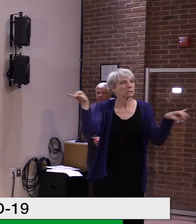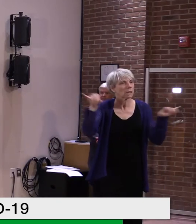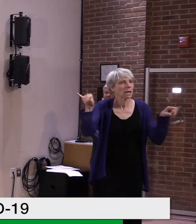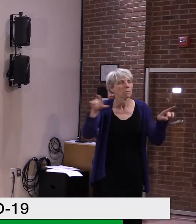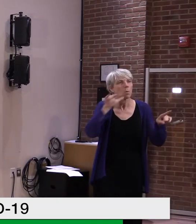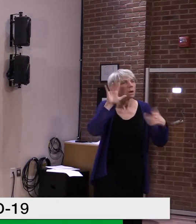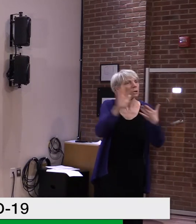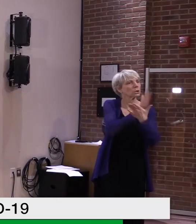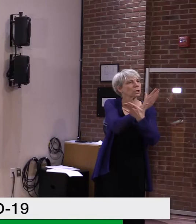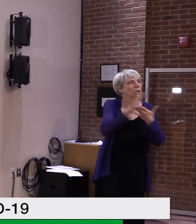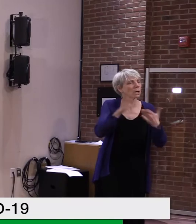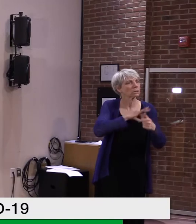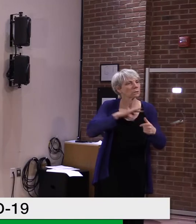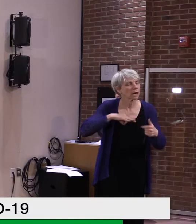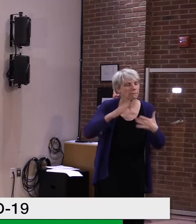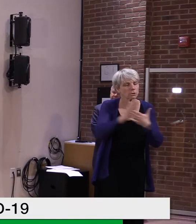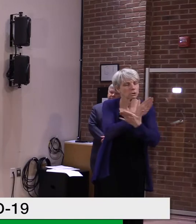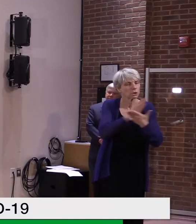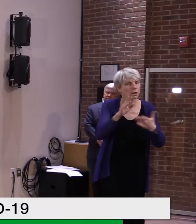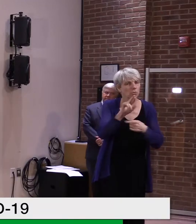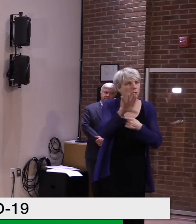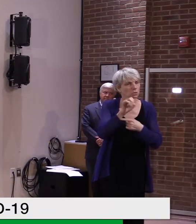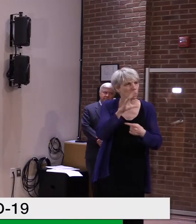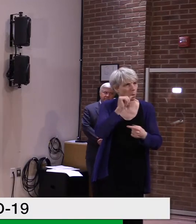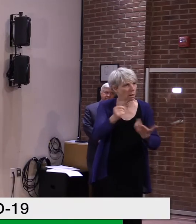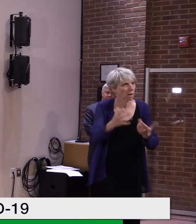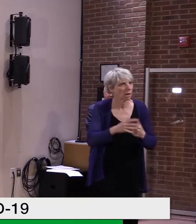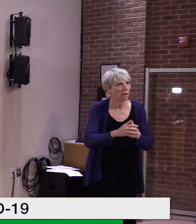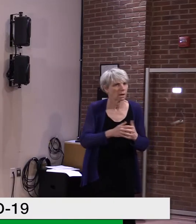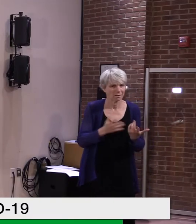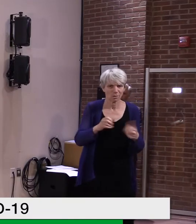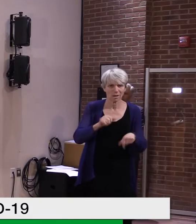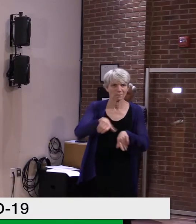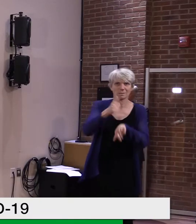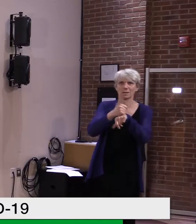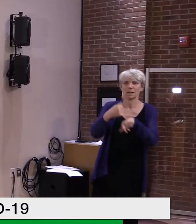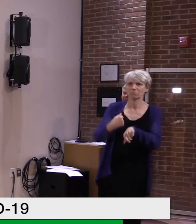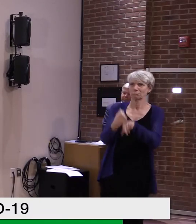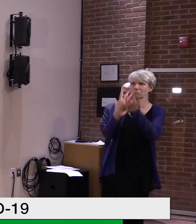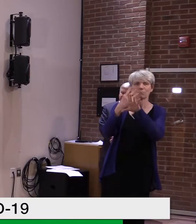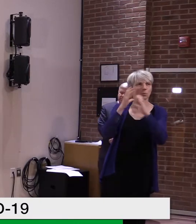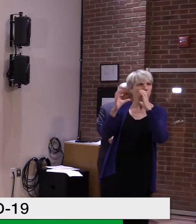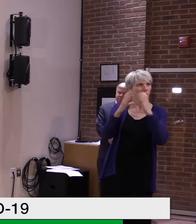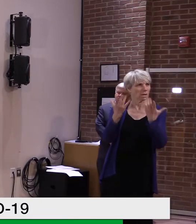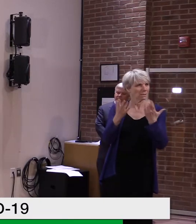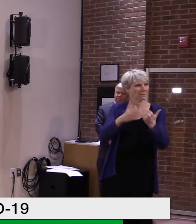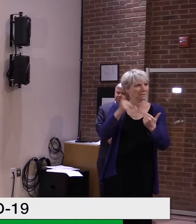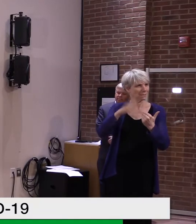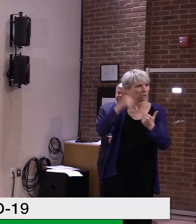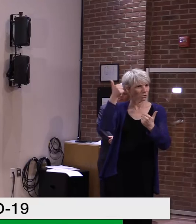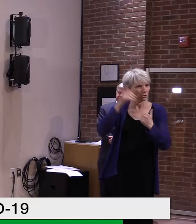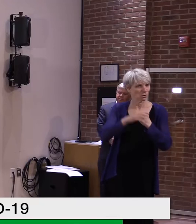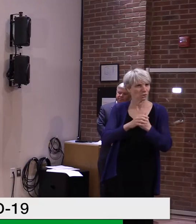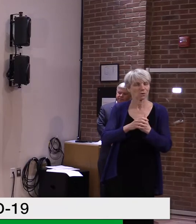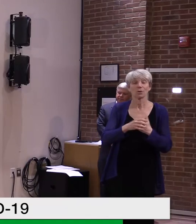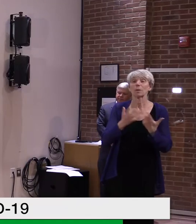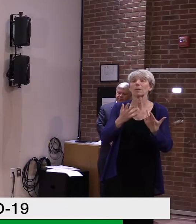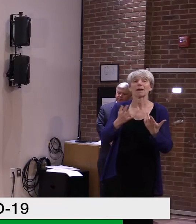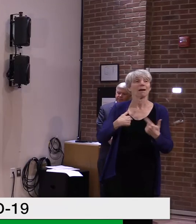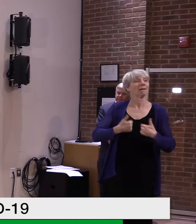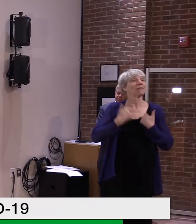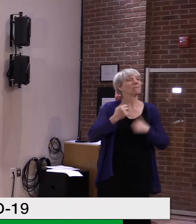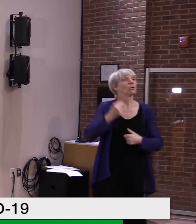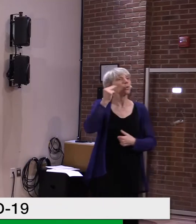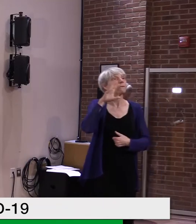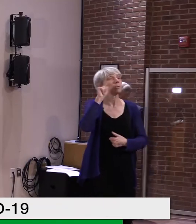right now. We might be able to utilize again. If you have a program that's happening in another part of Vermont. You might